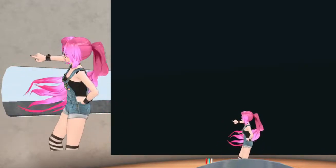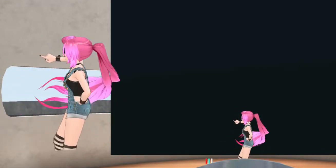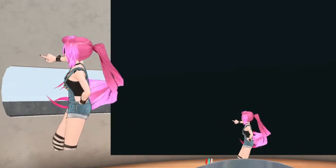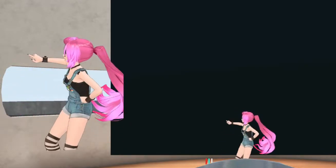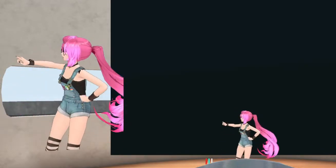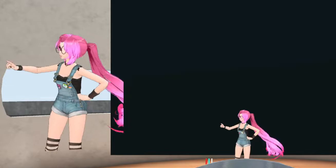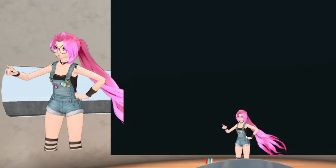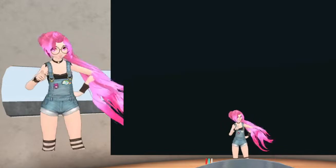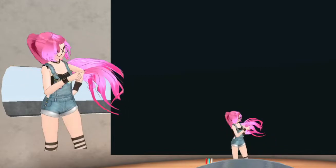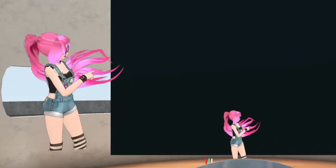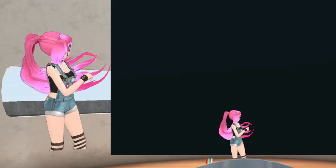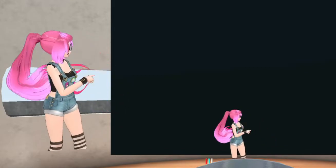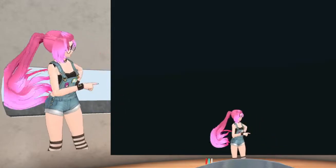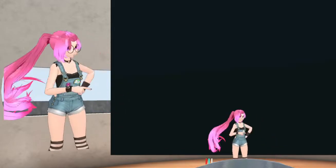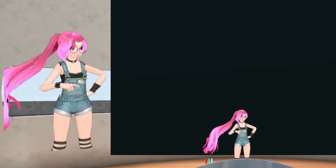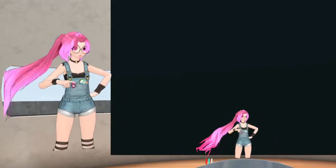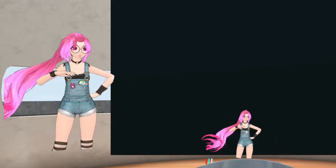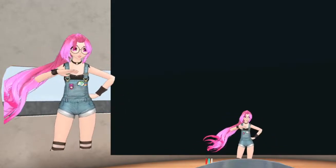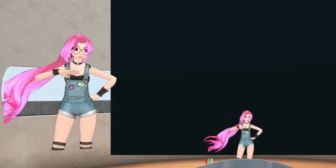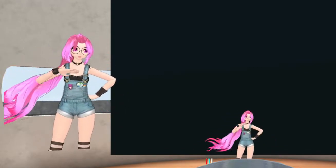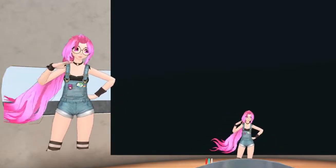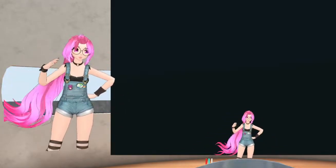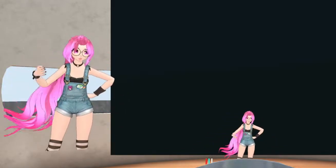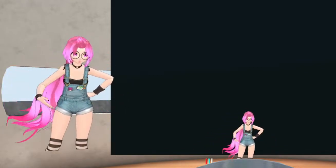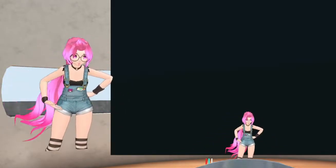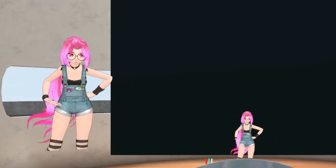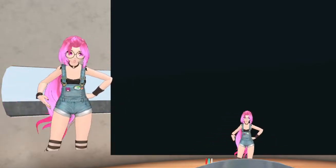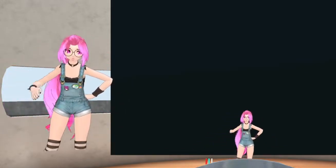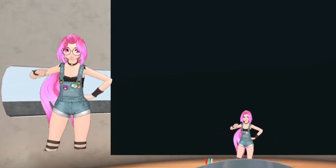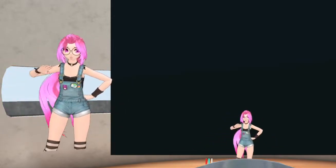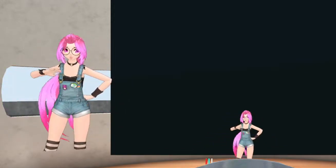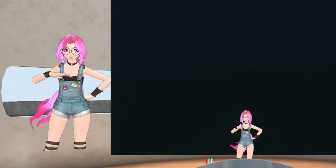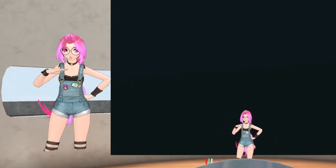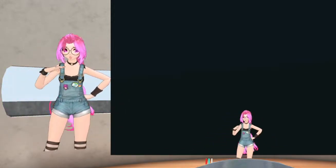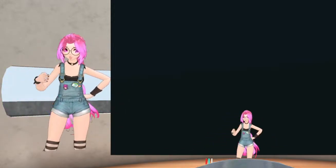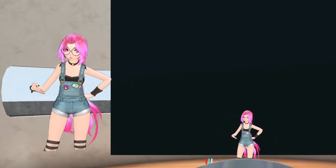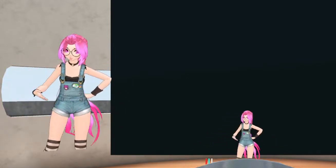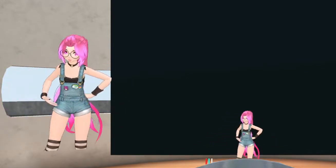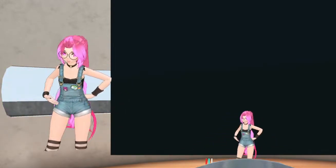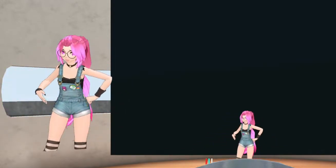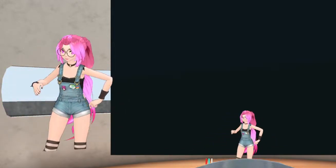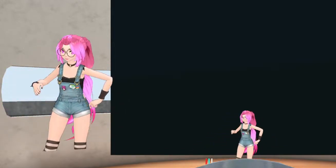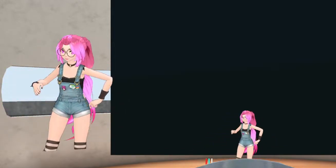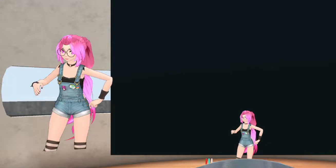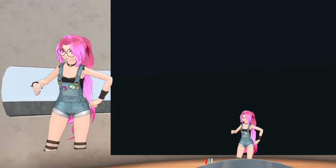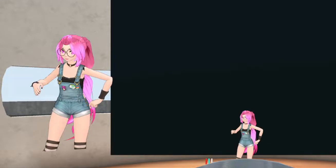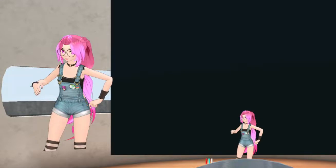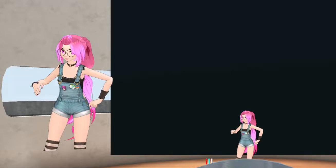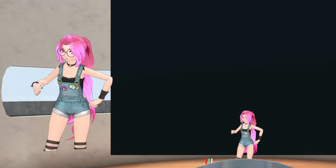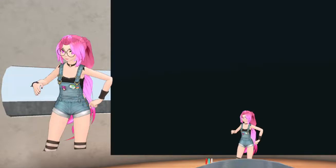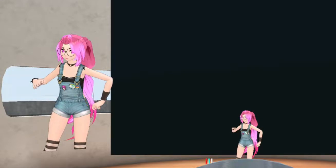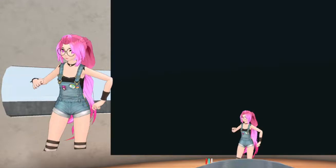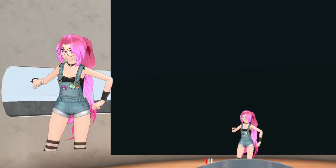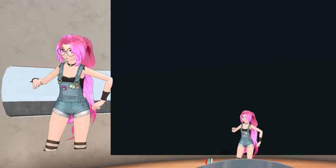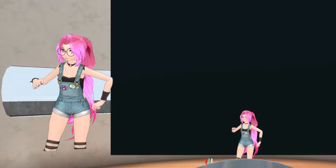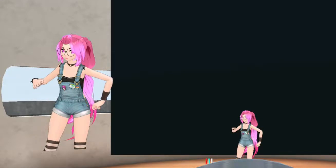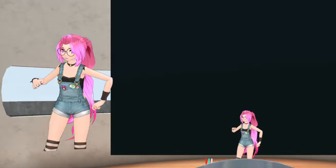ahead and turn to their right and turn to their left and just give a big welcome. You can sign it like this.